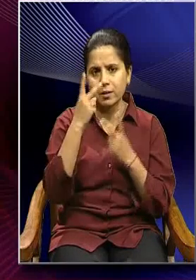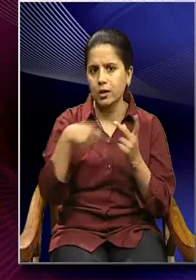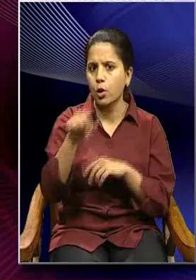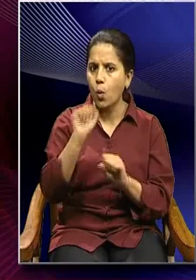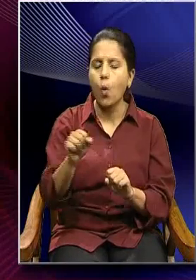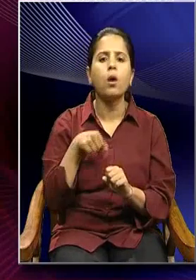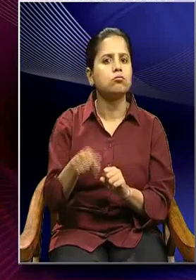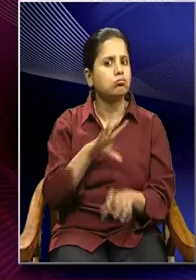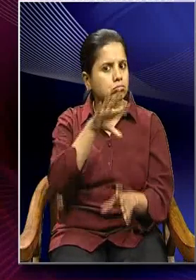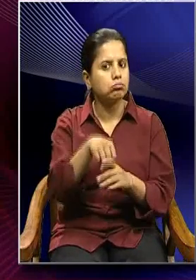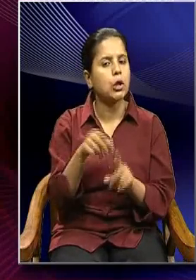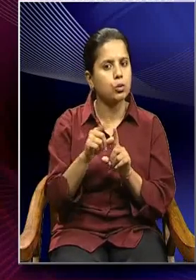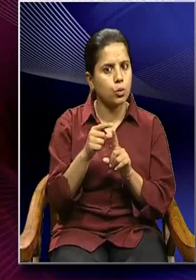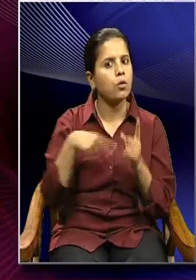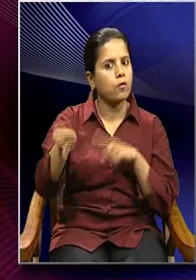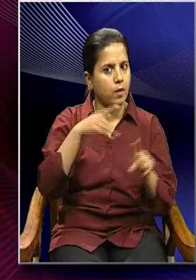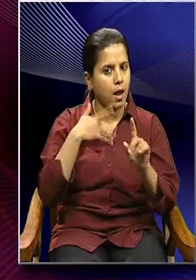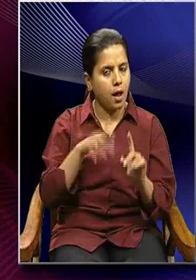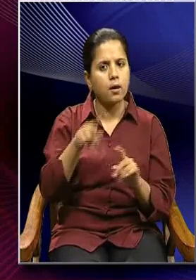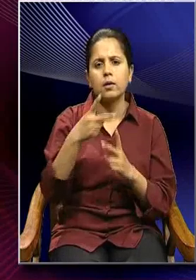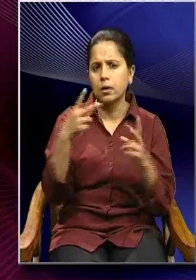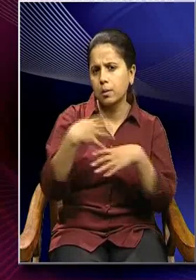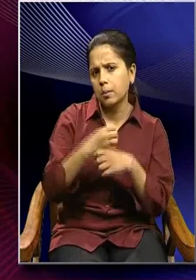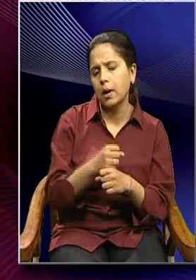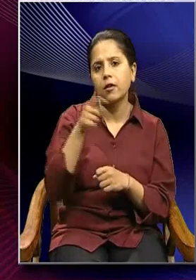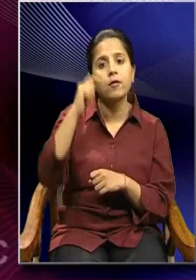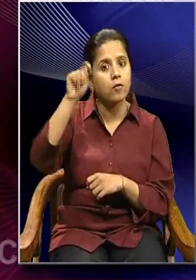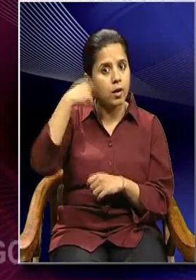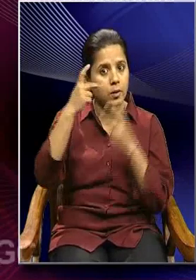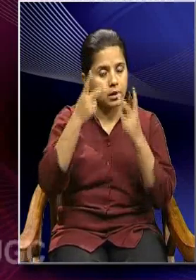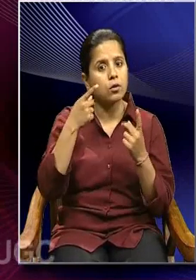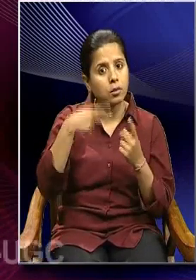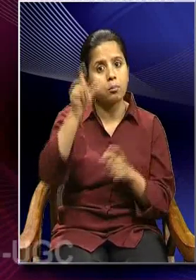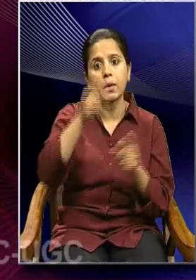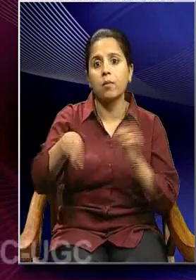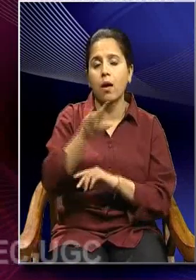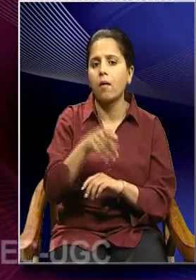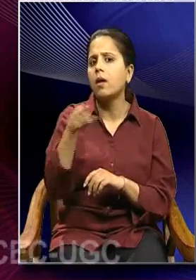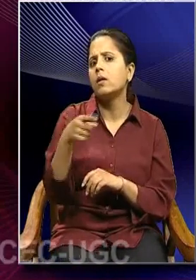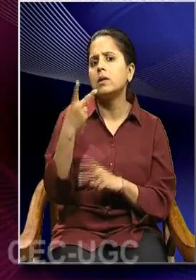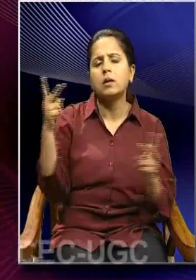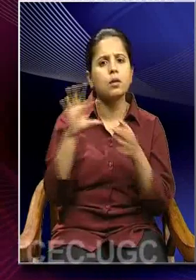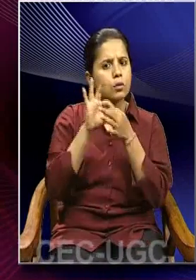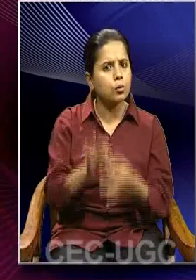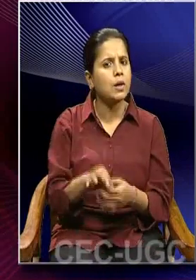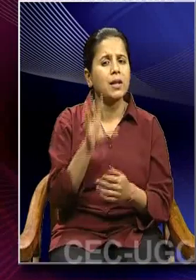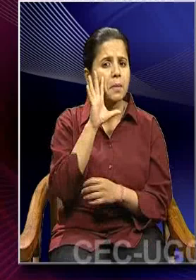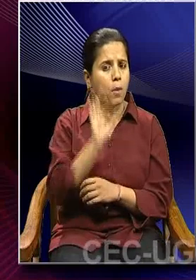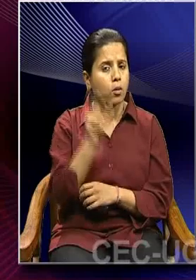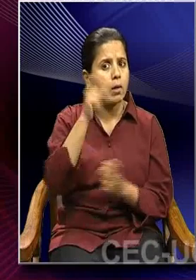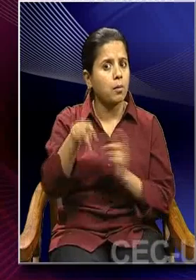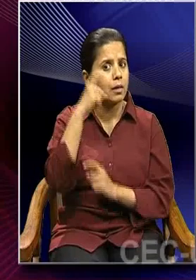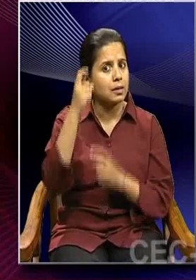own contribution in that sense in the framework of the films which were made by them, which were concerning some of the important concerns of